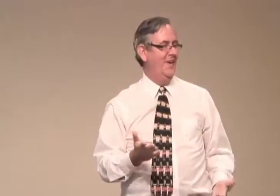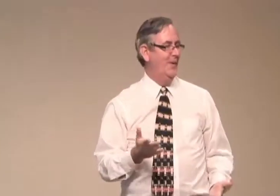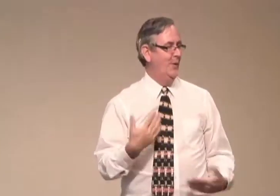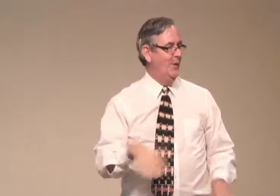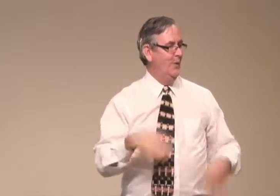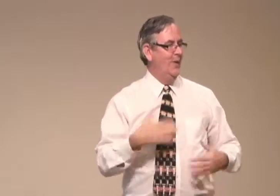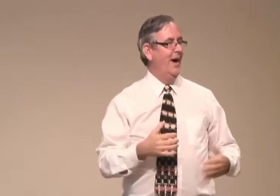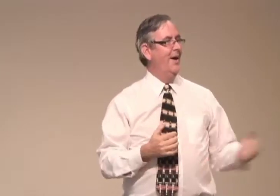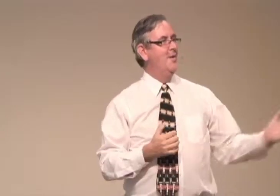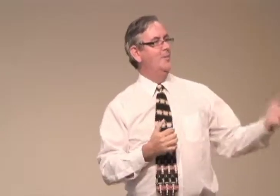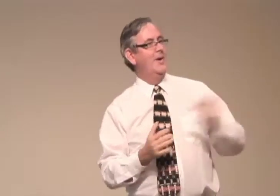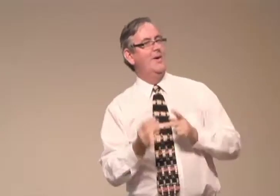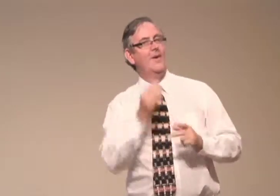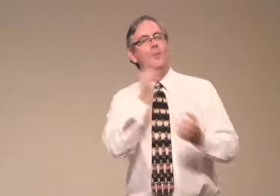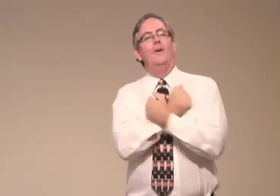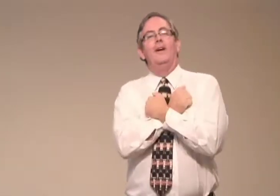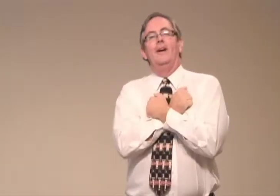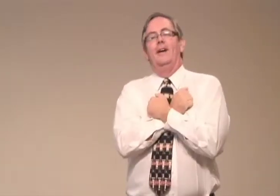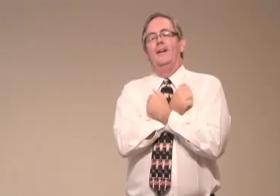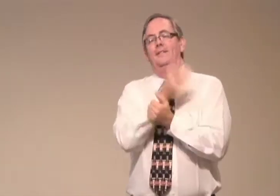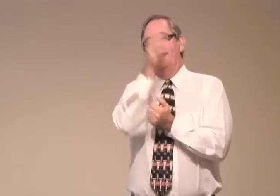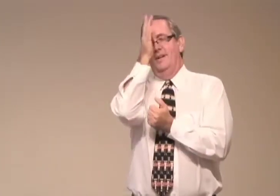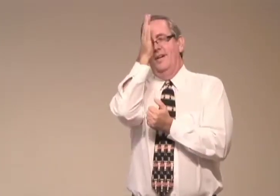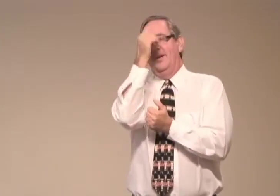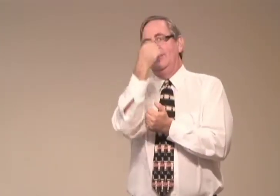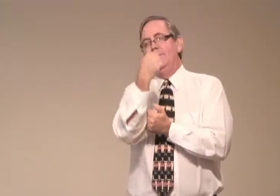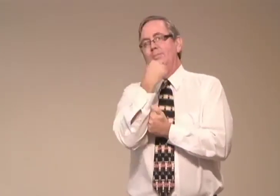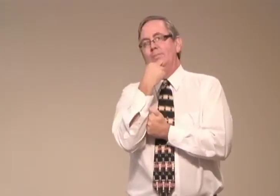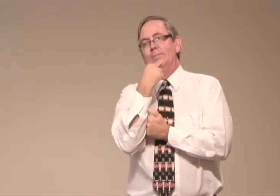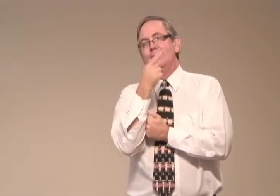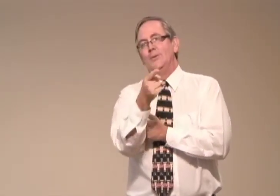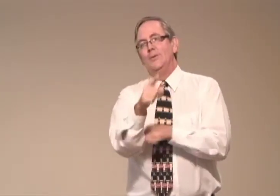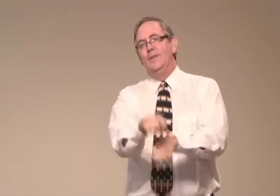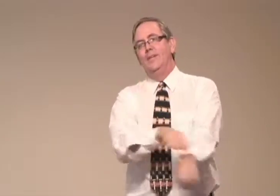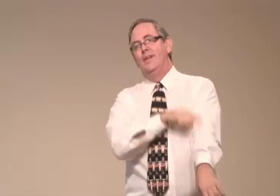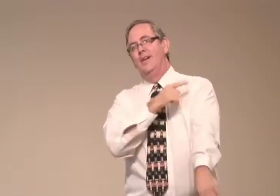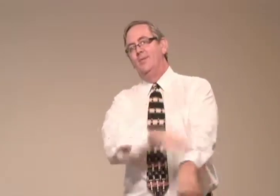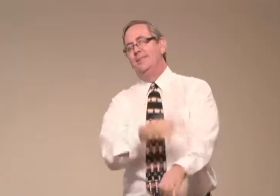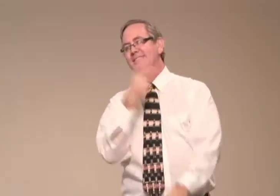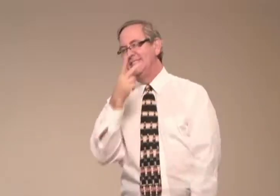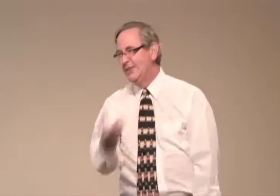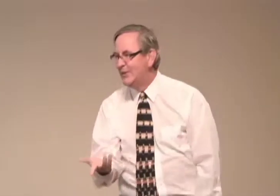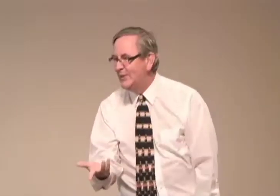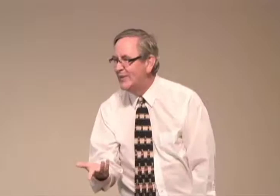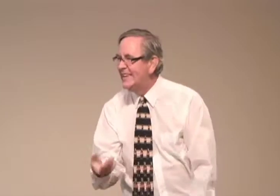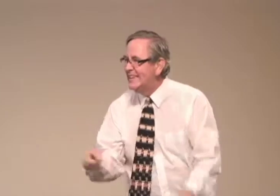to see him graduate from high school and it's exciting because the father came home and it missed him.